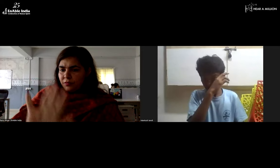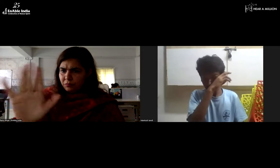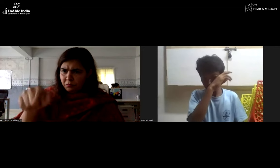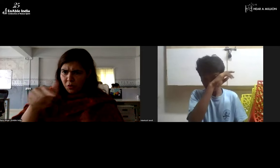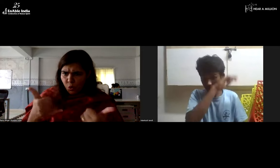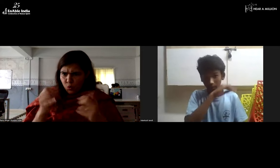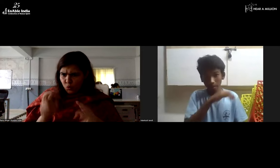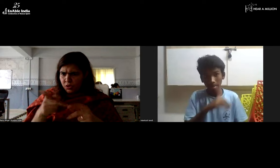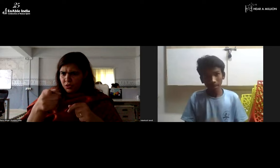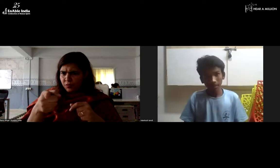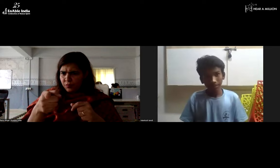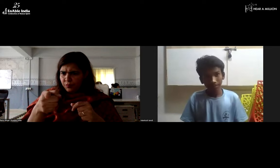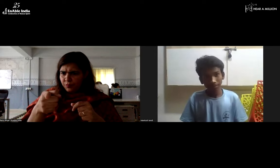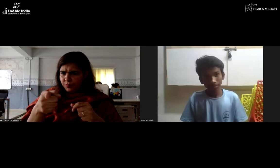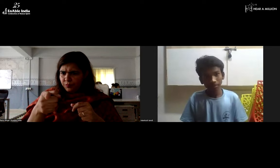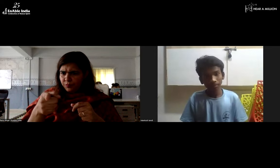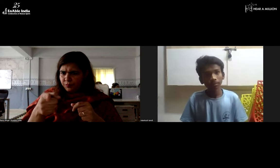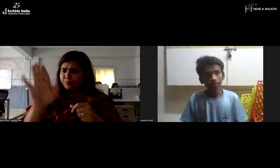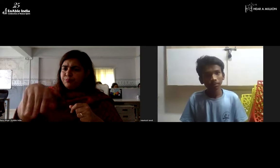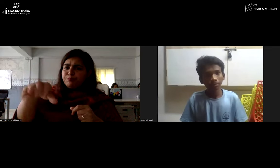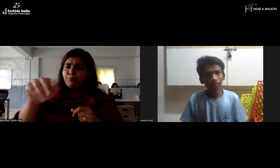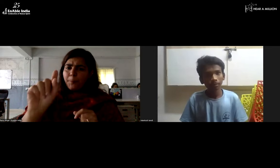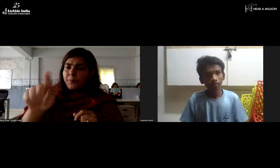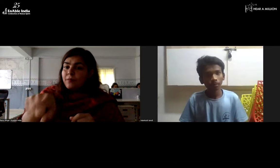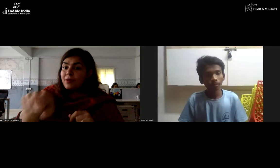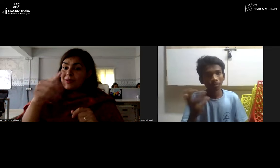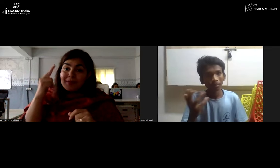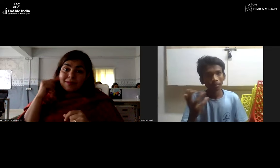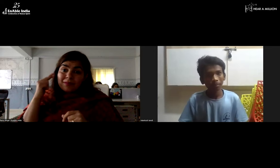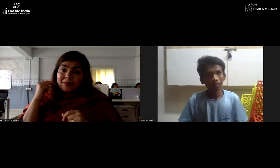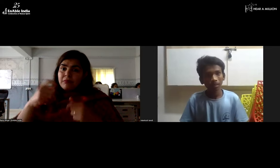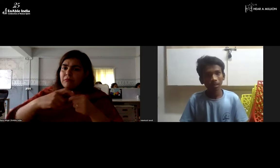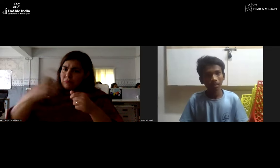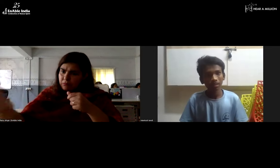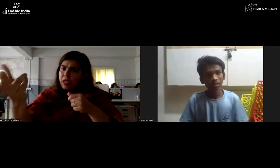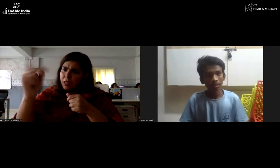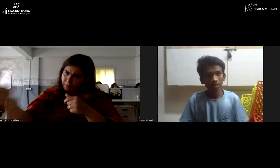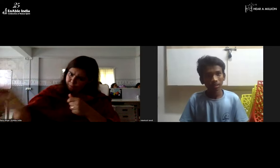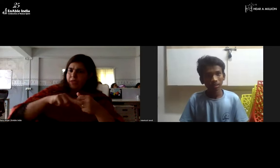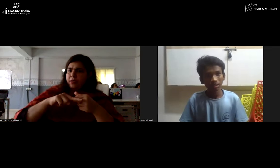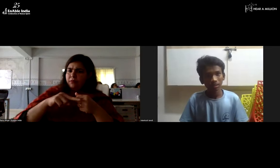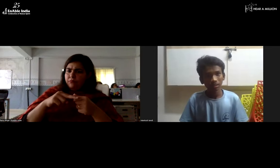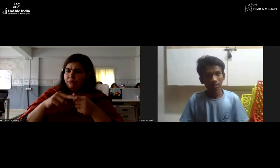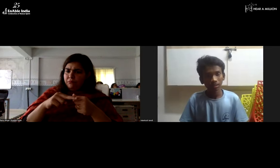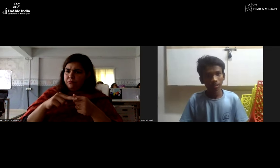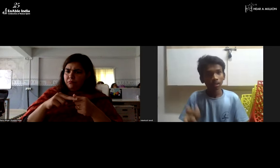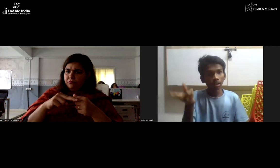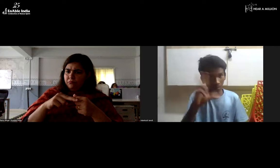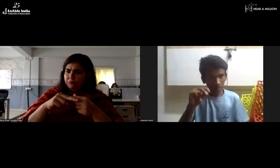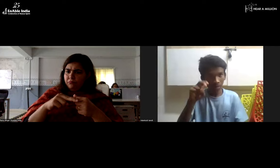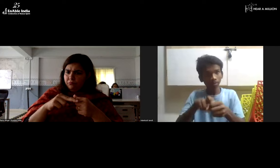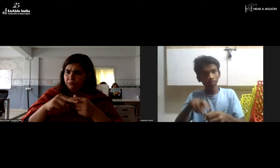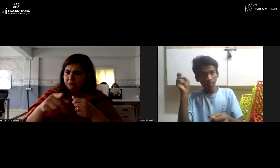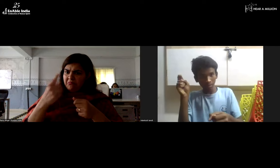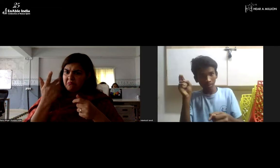so much. I'm really happy. I'm not facing any challenge in education, so I'm really happy. okay, so if there is no teacher, would you be able